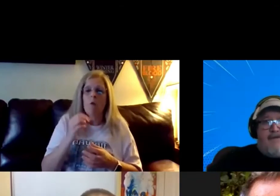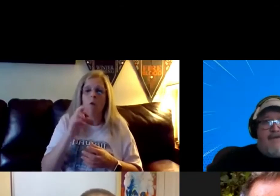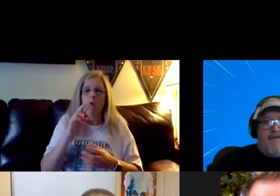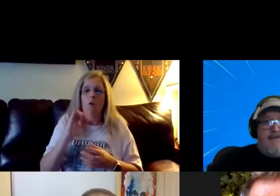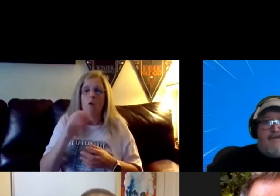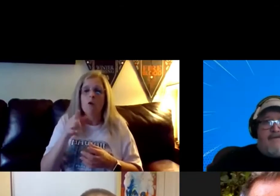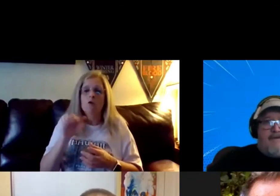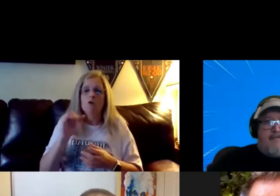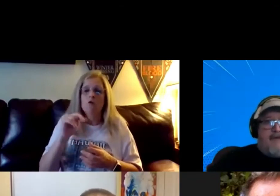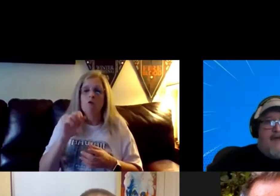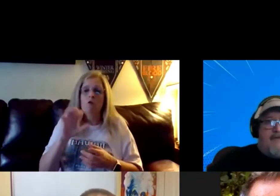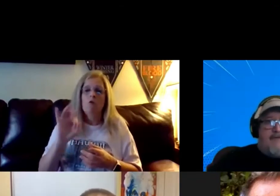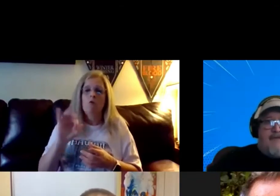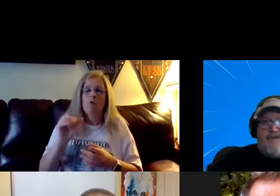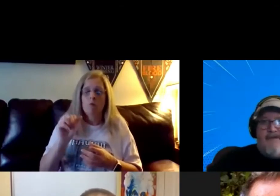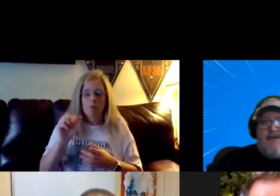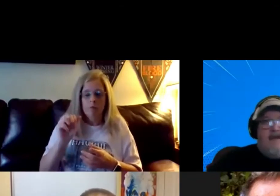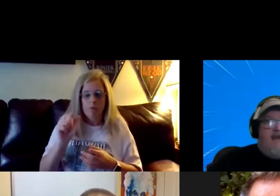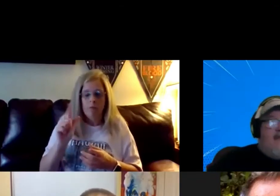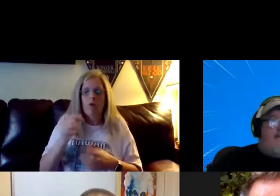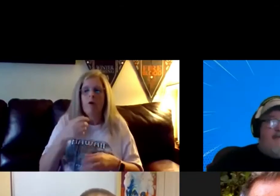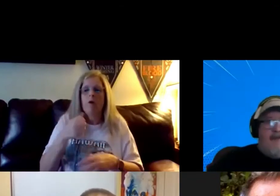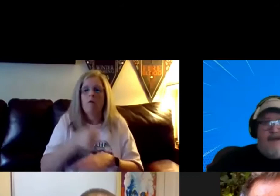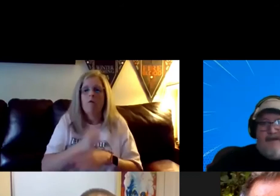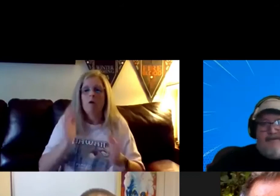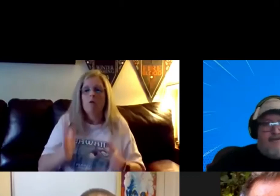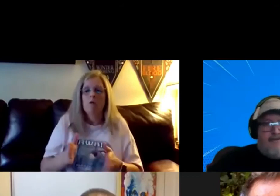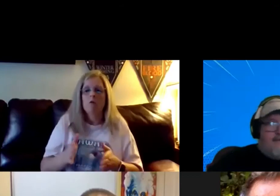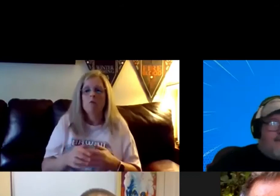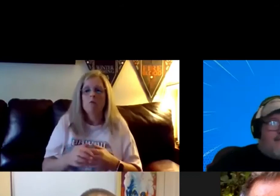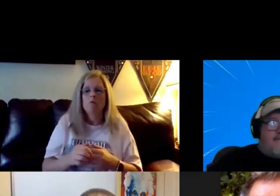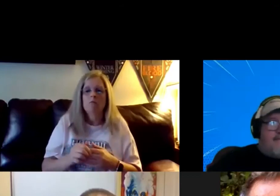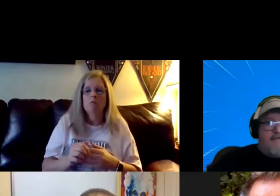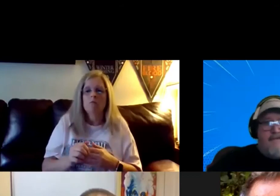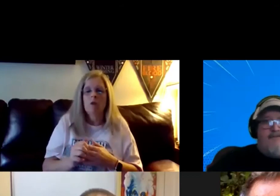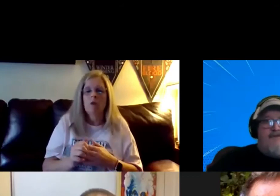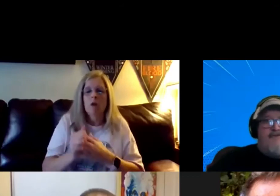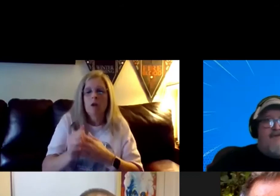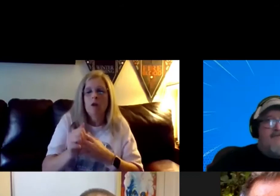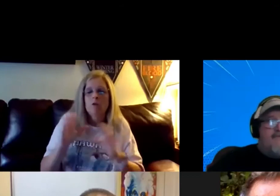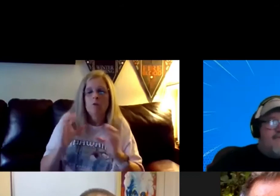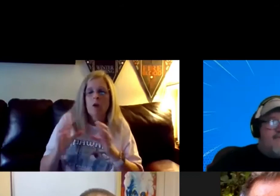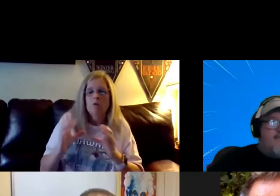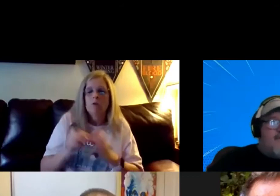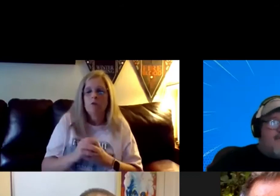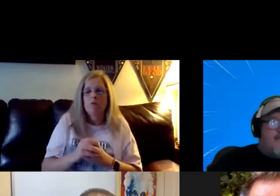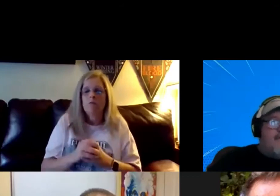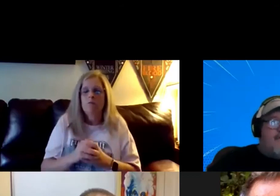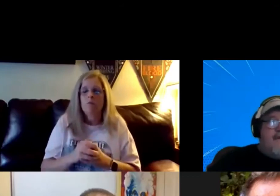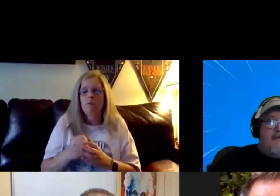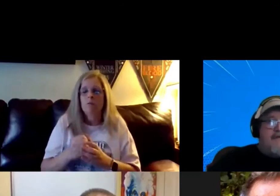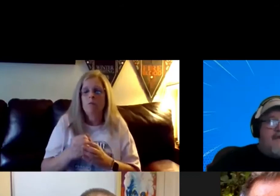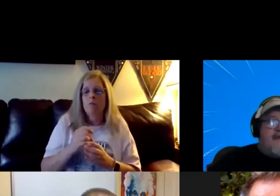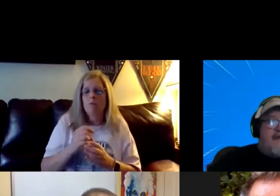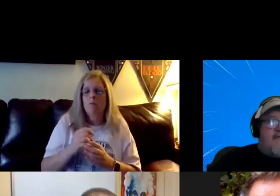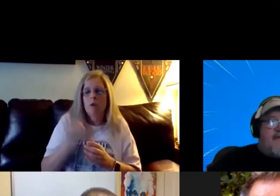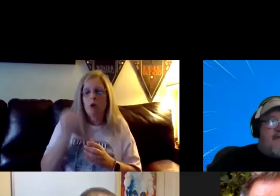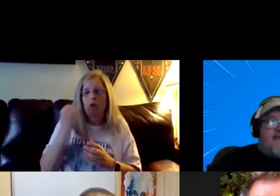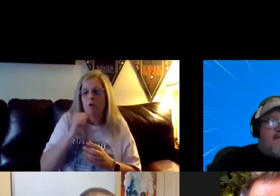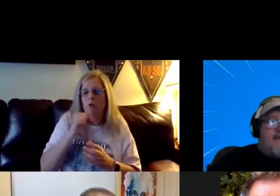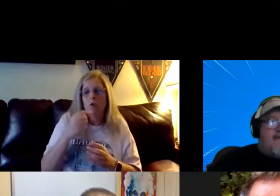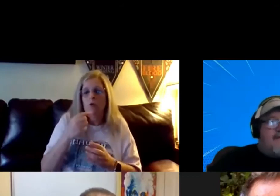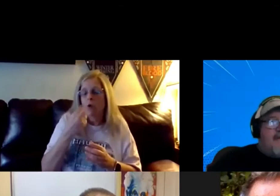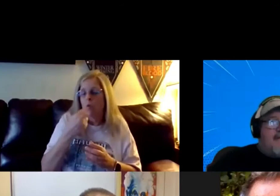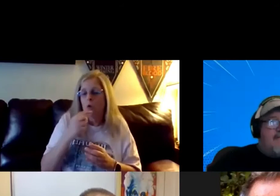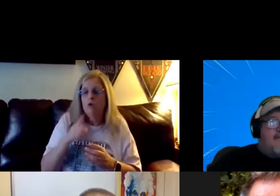the original leadership council. Everybody knows who she is. And if you don't, you soon will. Cindy, come on